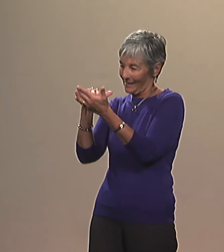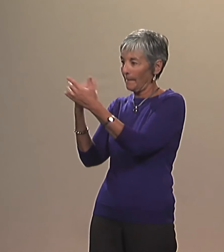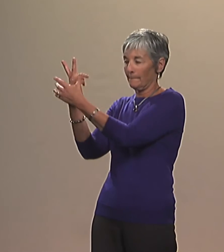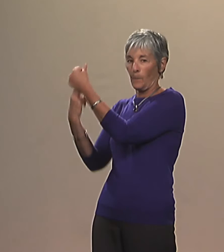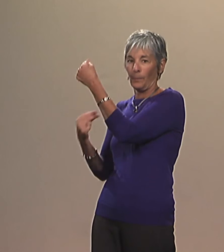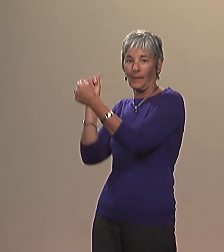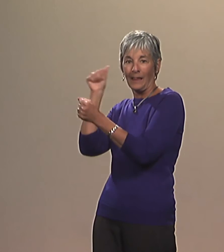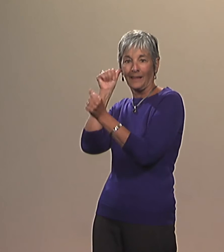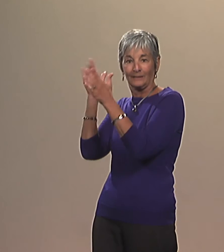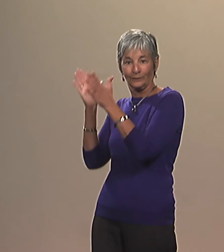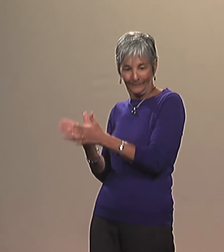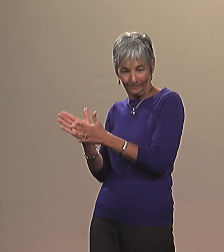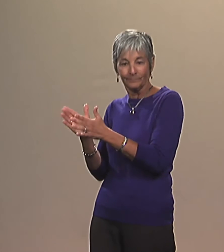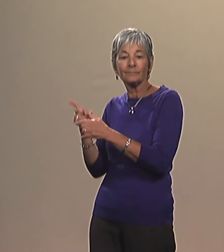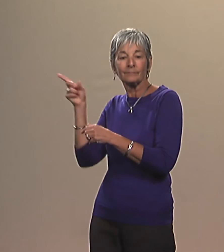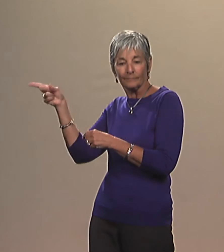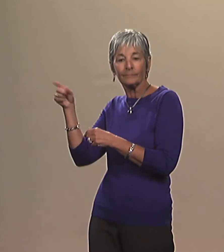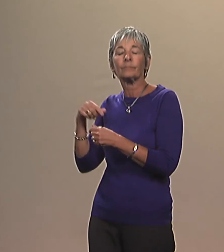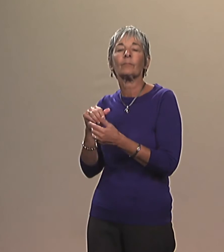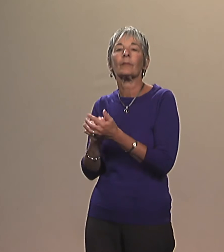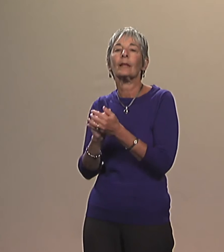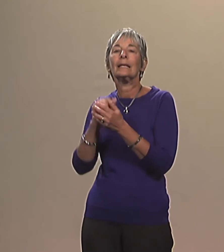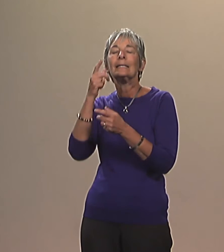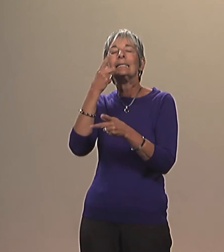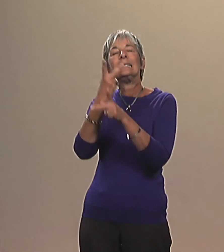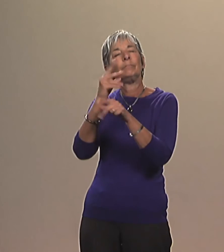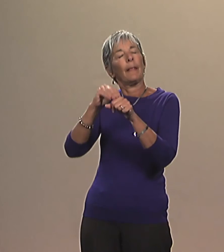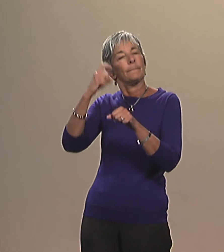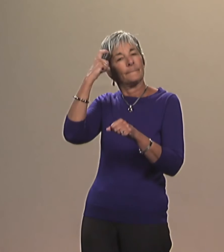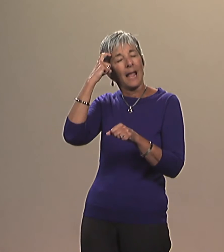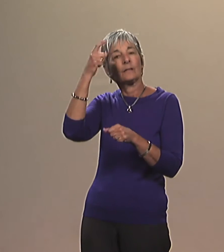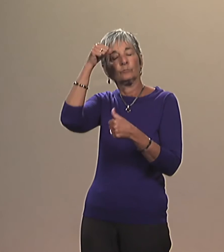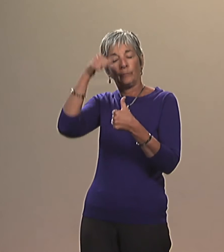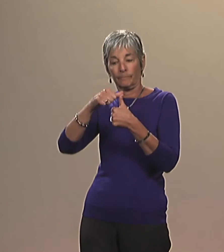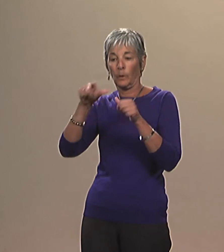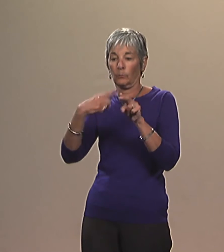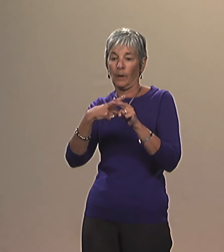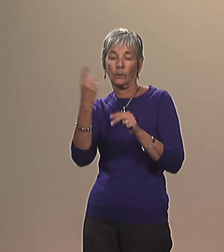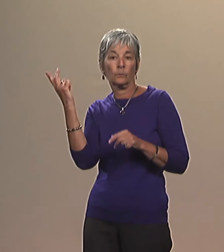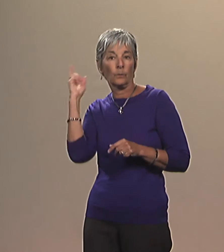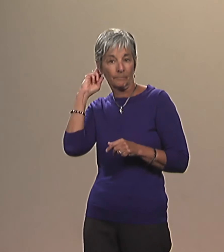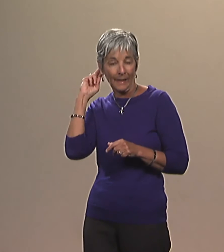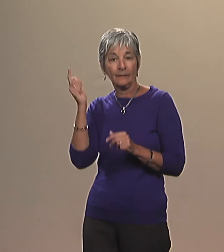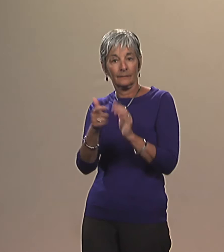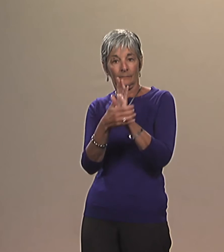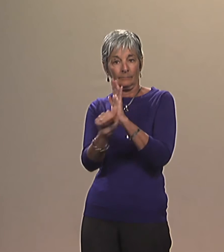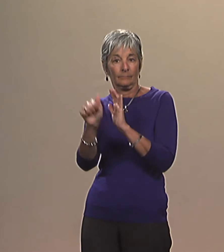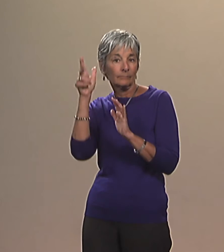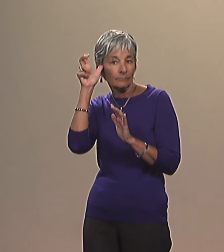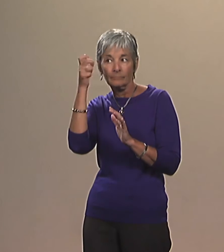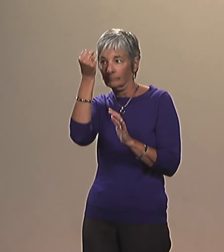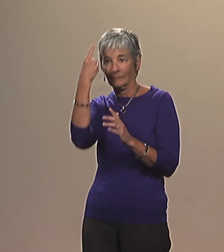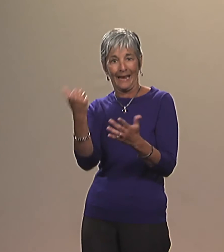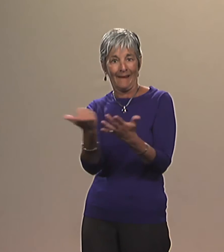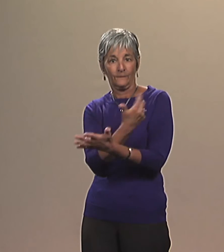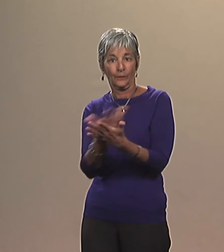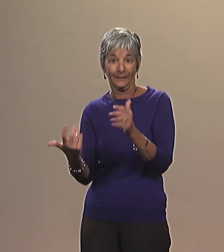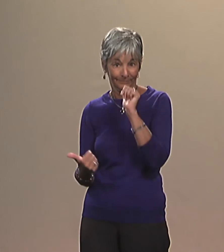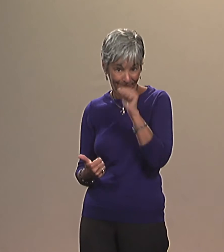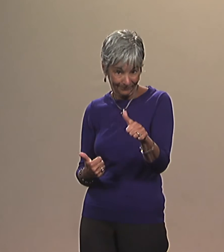Here again is a study conducted by audiologists. Keep in mind that when a child is given a cochlear implant, it doesn't mean that they suddenly understand